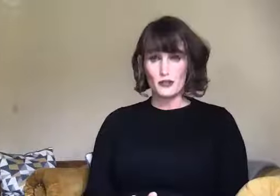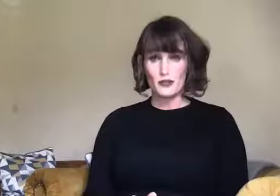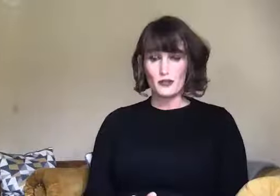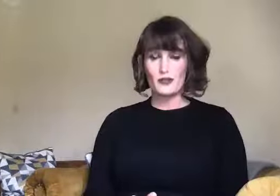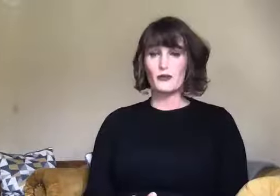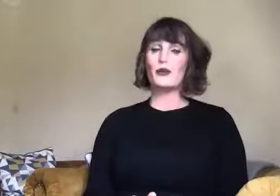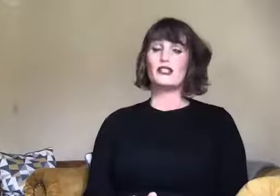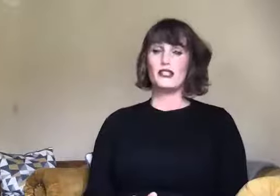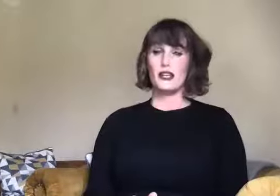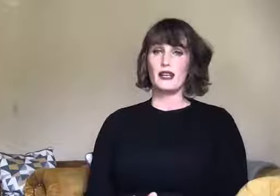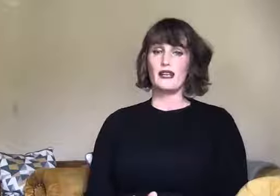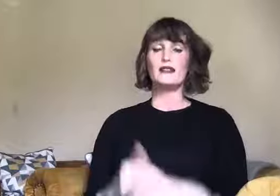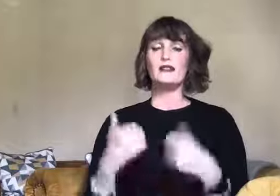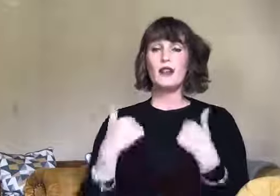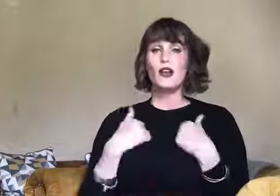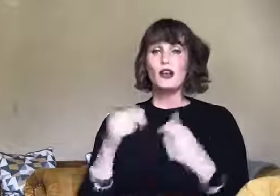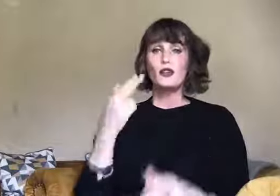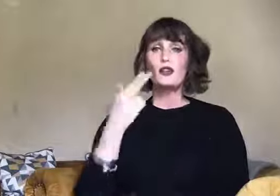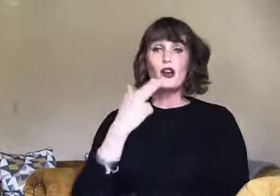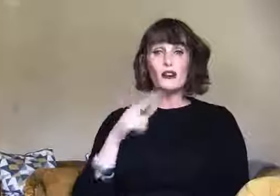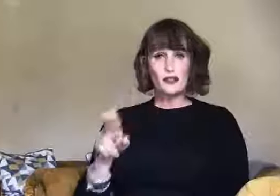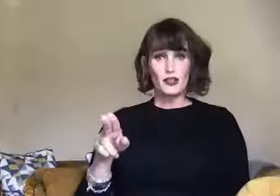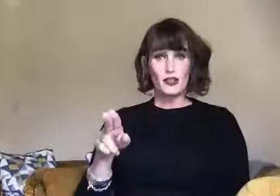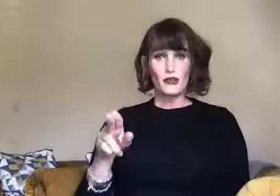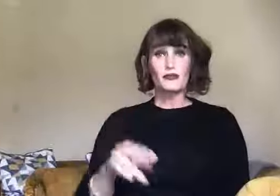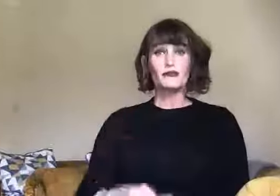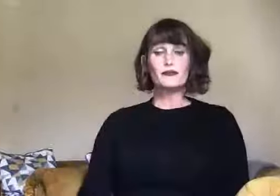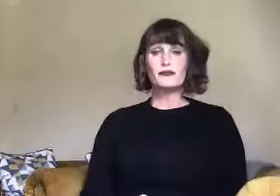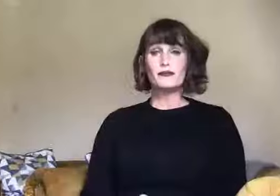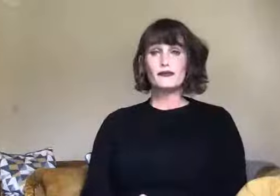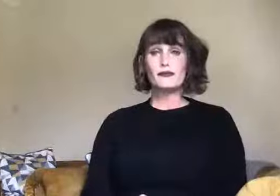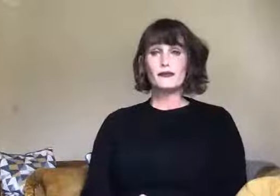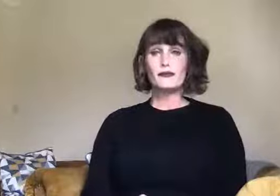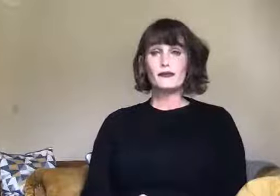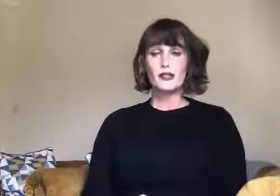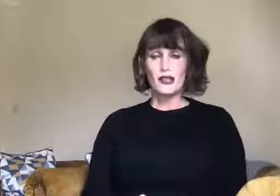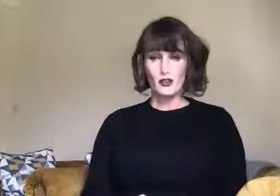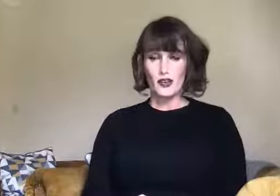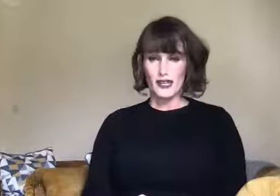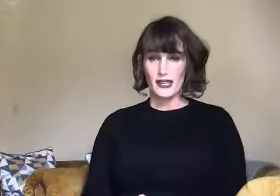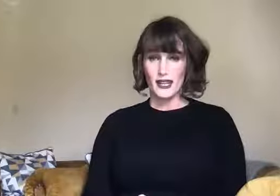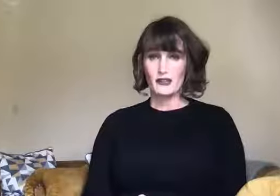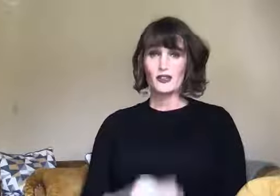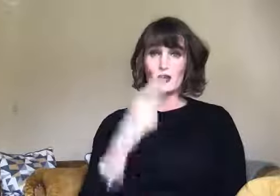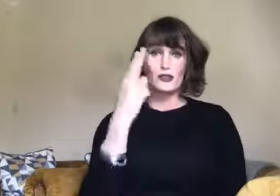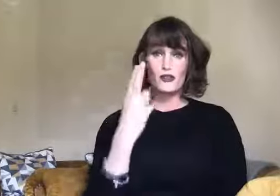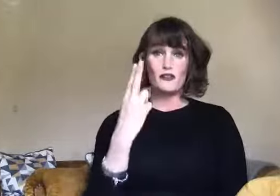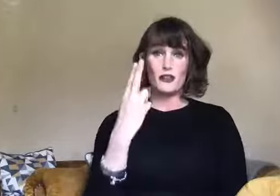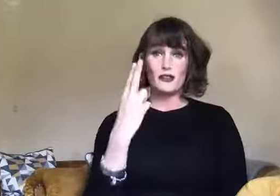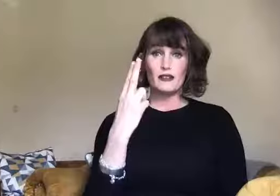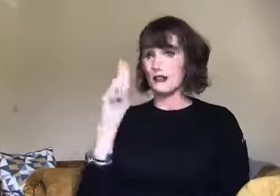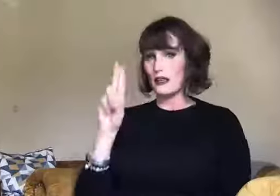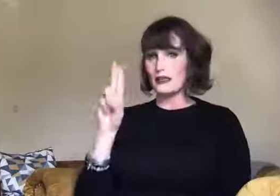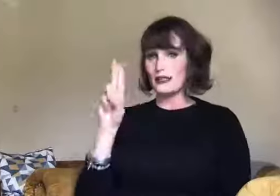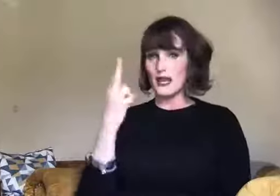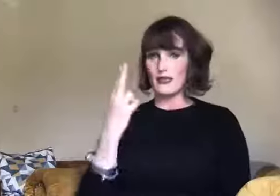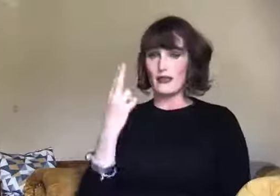afternoon, which is good afternoon. So let's try that again. So it's two fingers